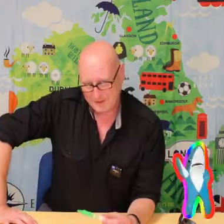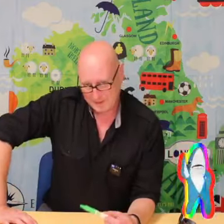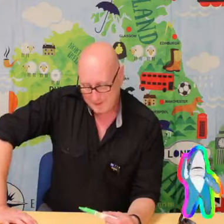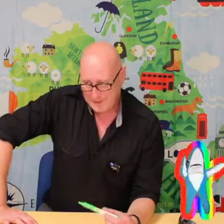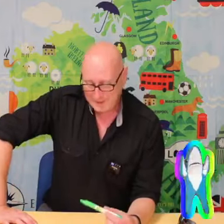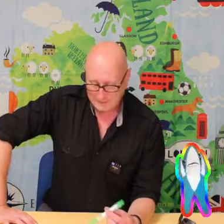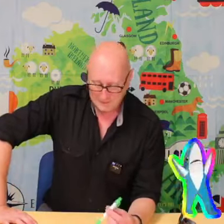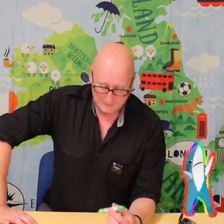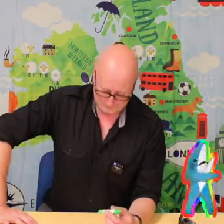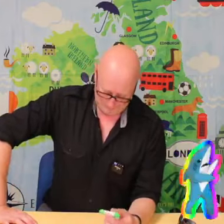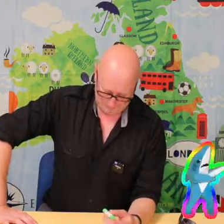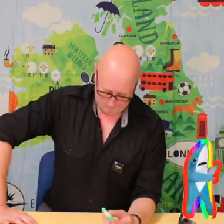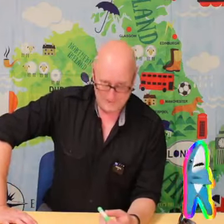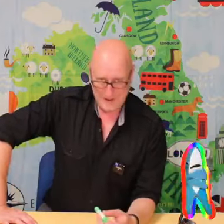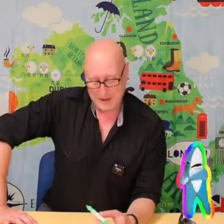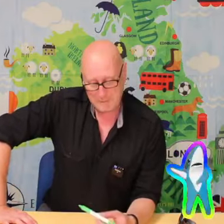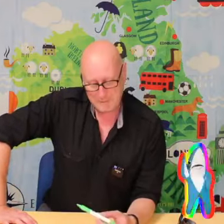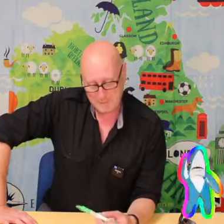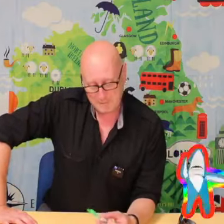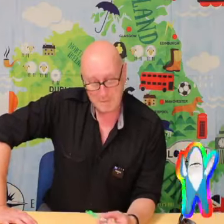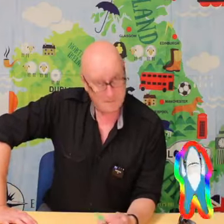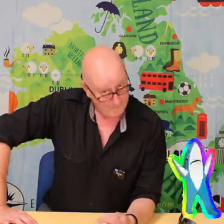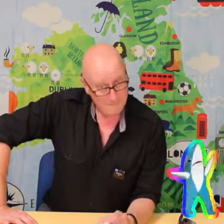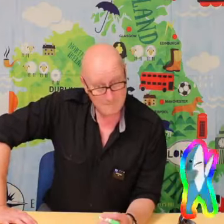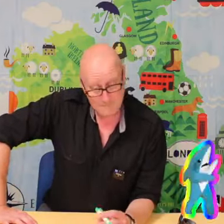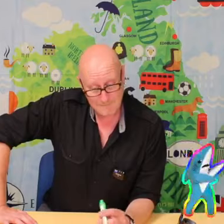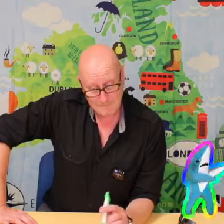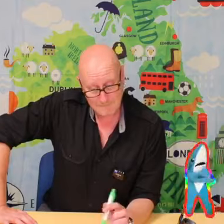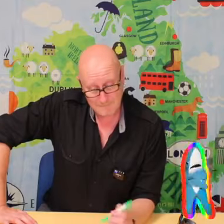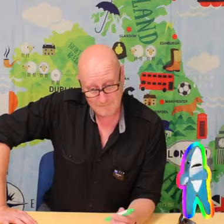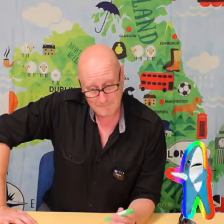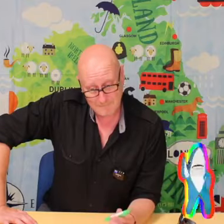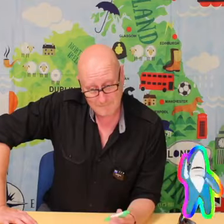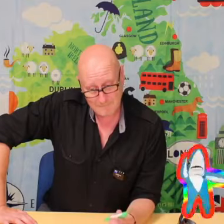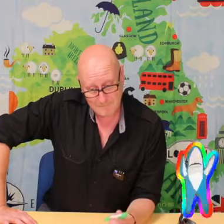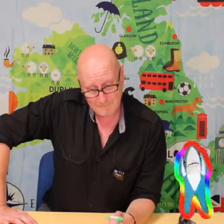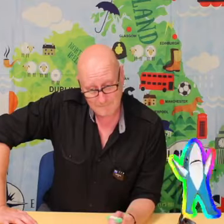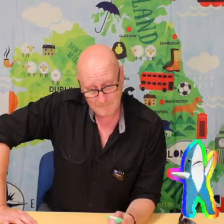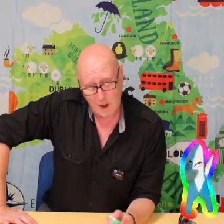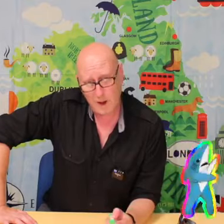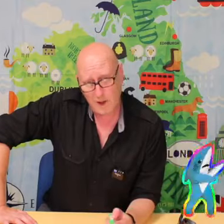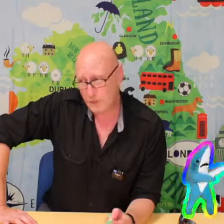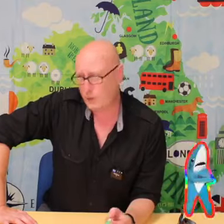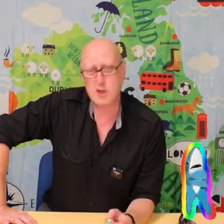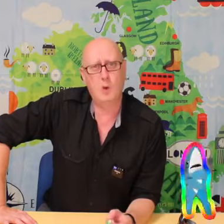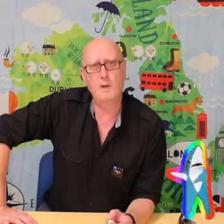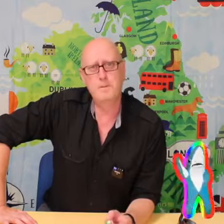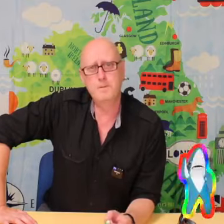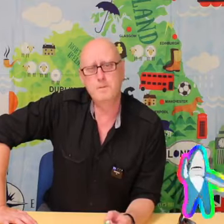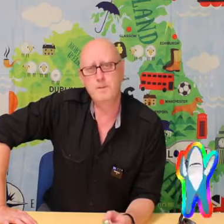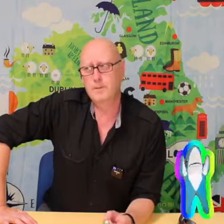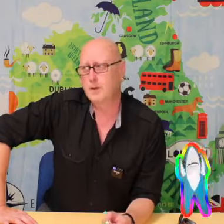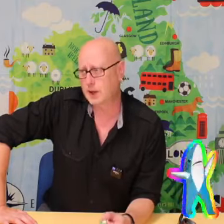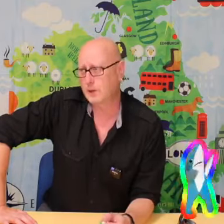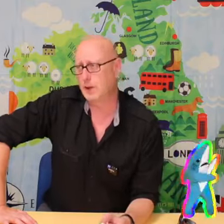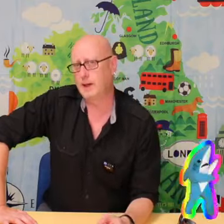enough hints. Heather's saying, last week I was at the cinema watching A Quiet Place. Oh, it's the first one. No, the second one. Second one, aye. Quiet